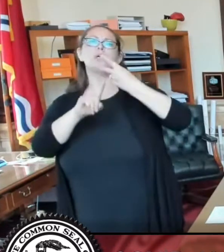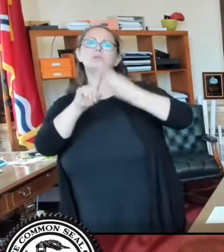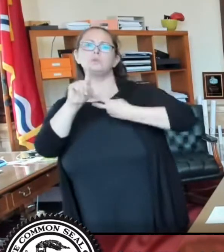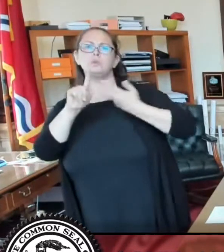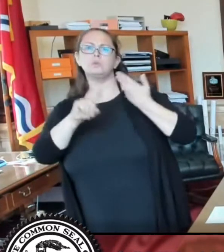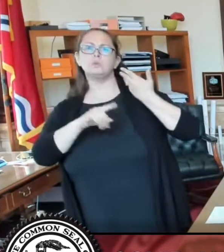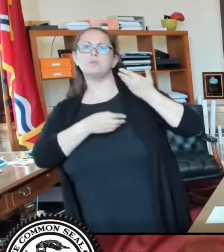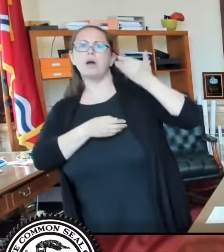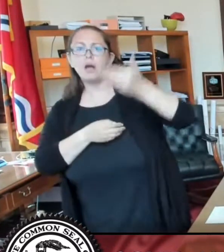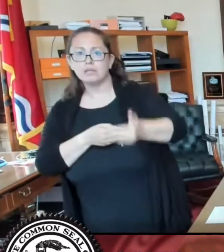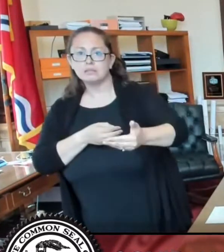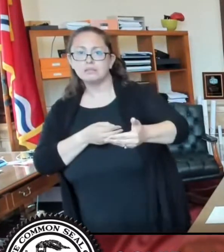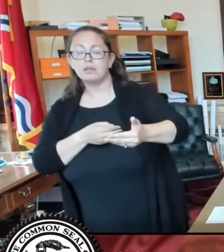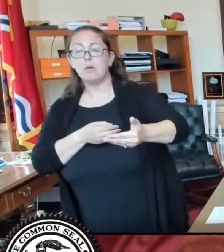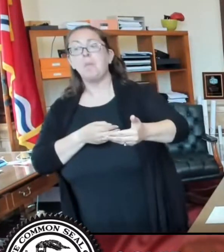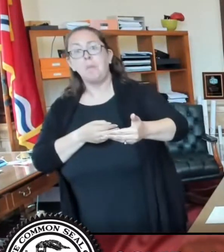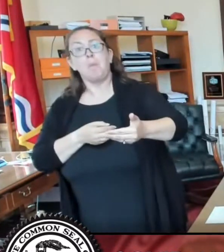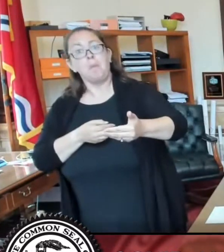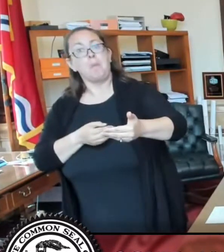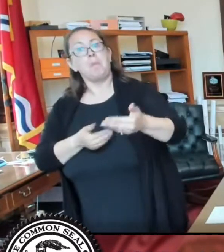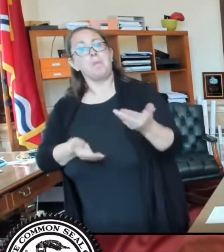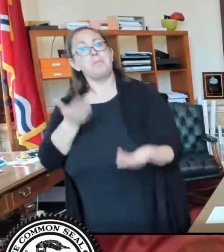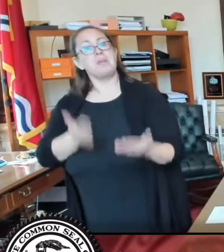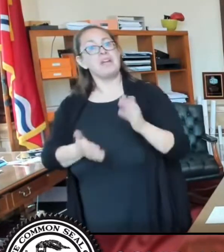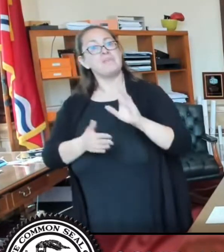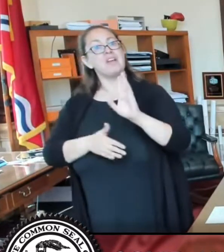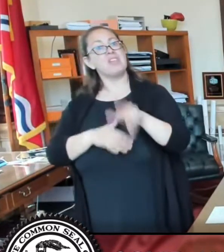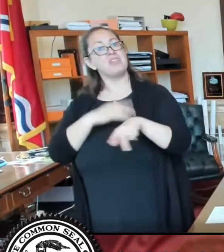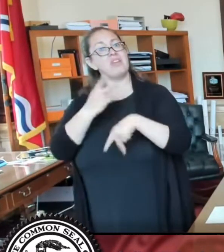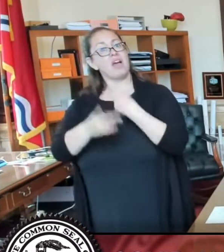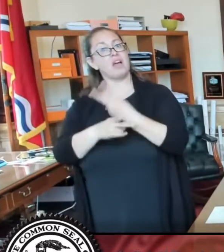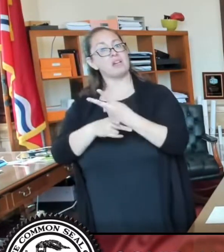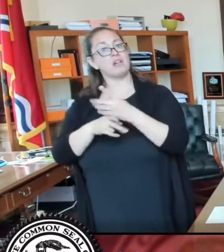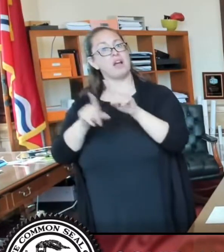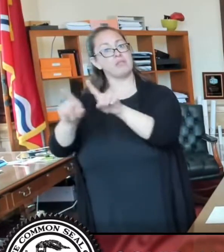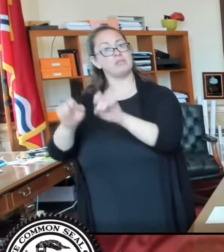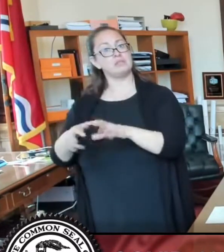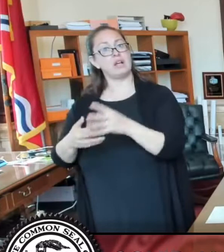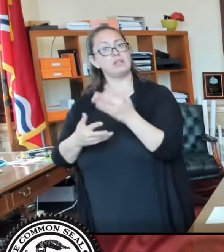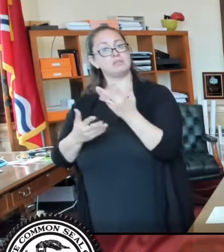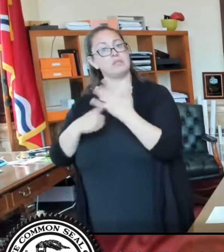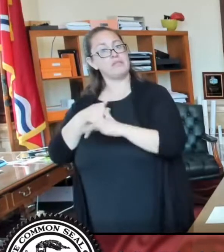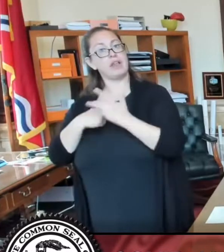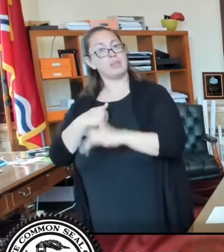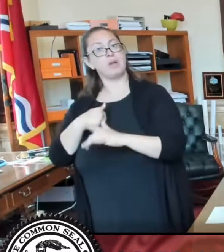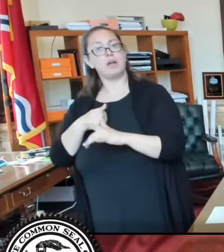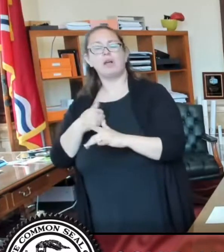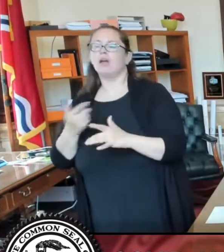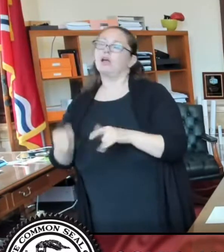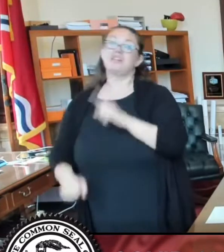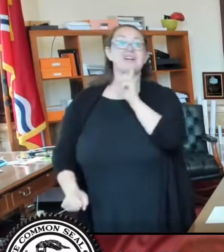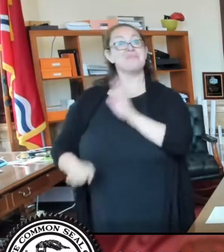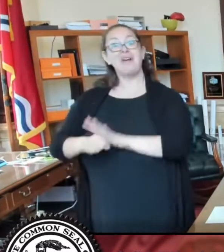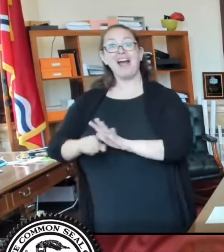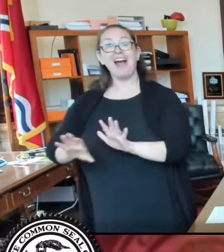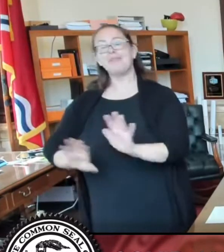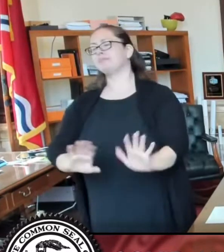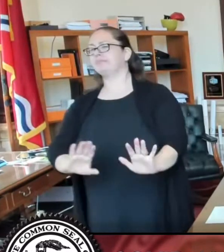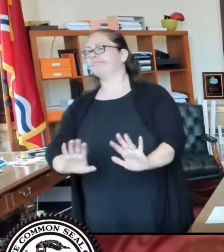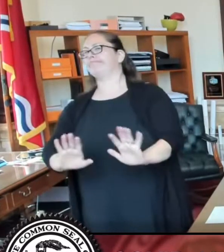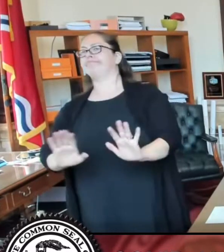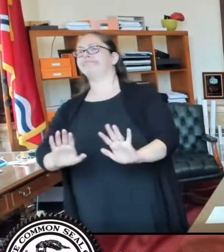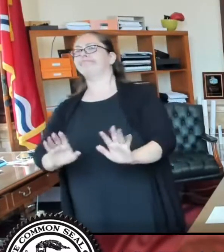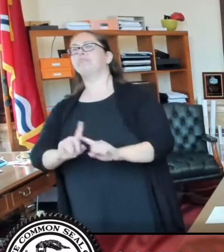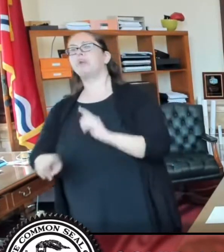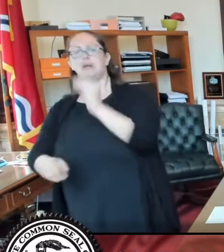Labor Day, we might have such a test. There's no guarantee. I'm just trying to sort of keep you updated on what's going on.